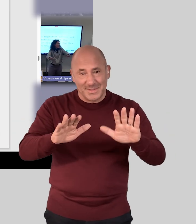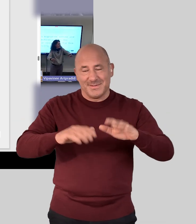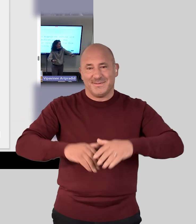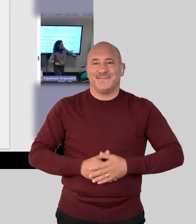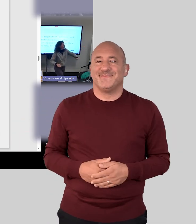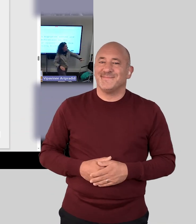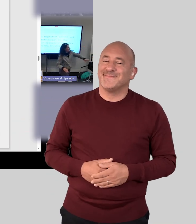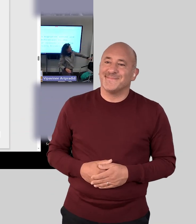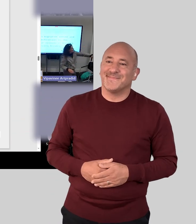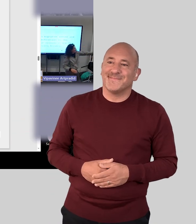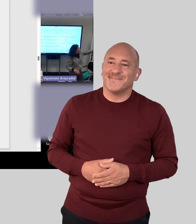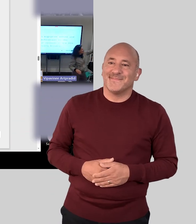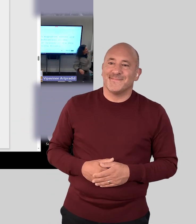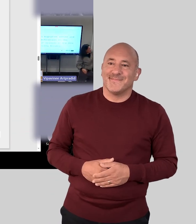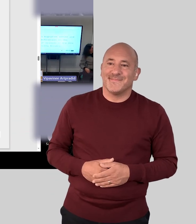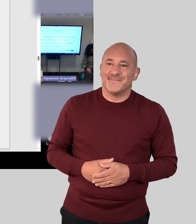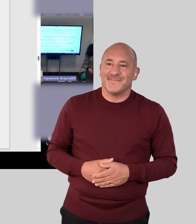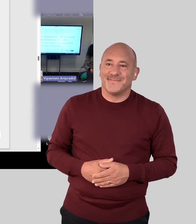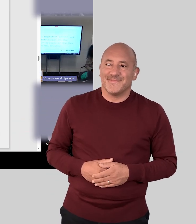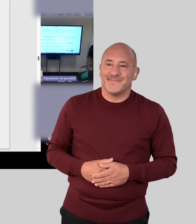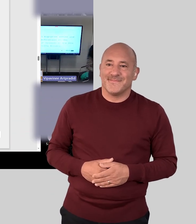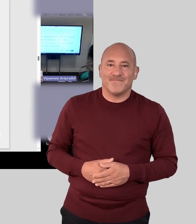after this. No more writing.